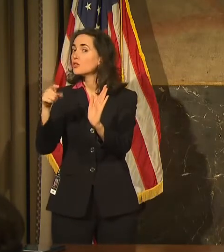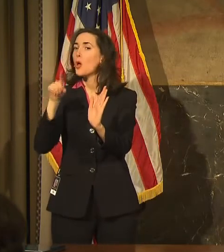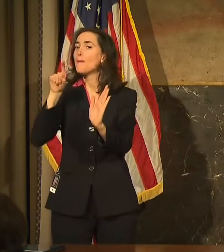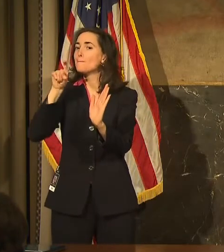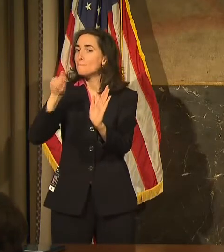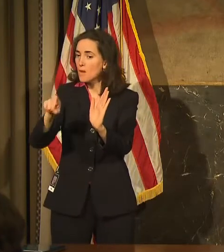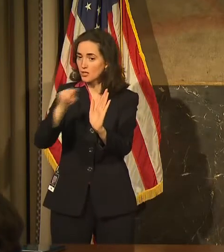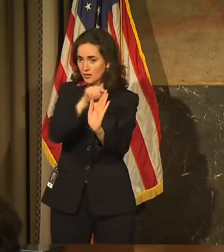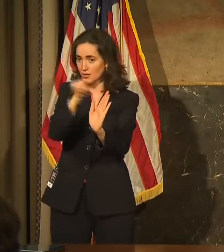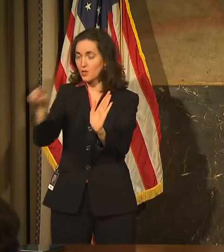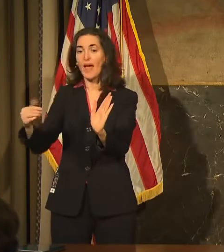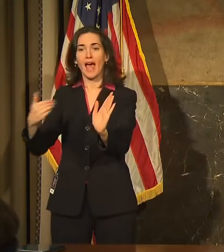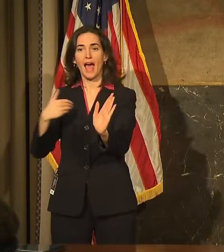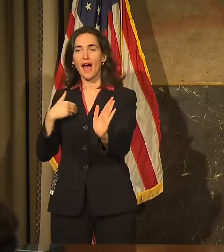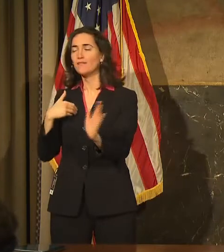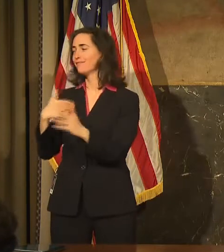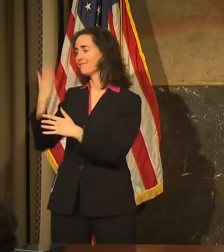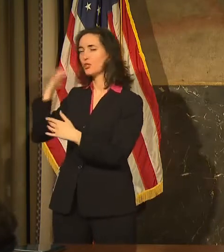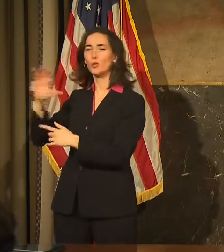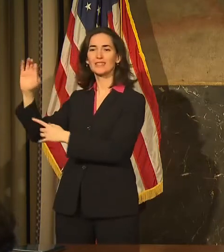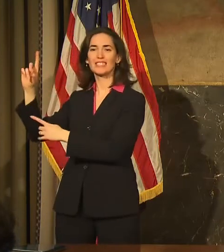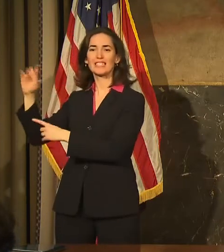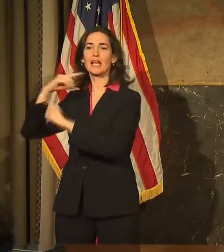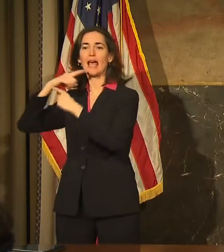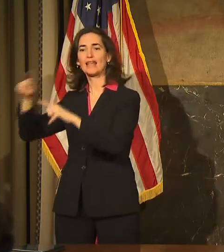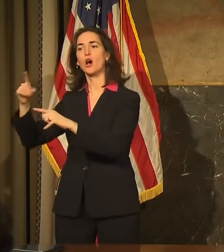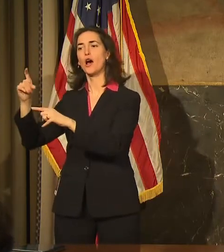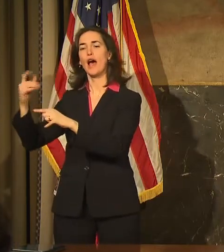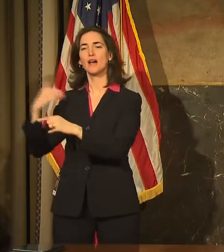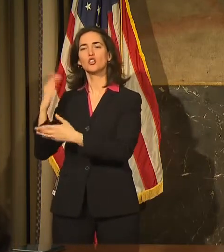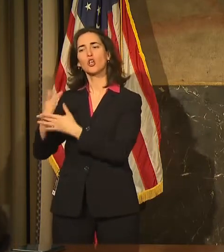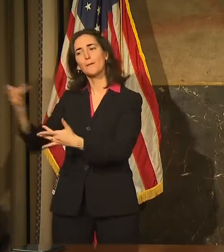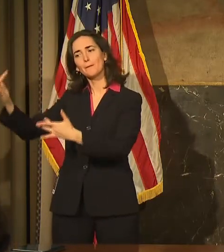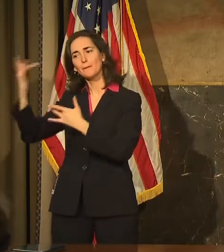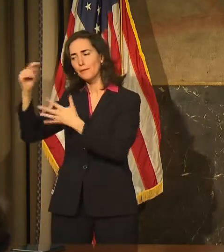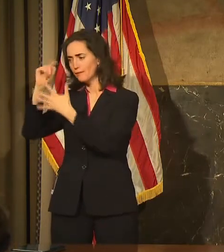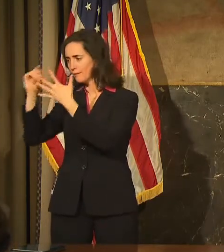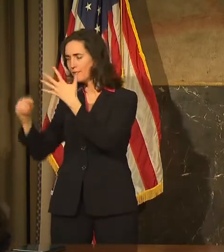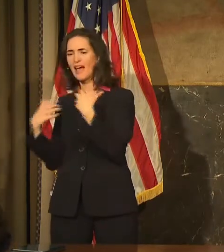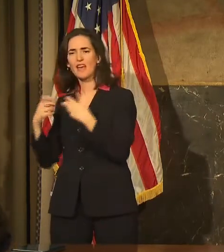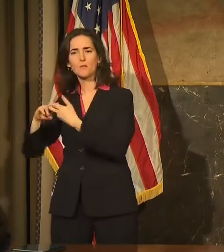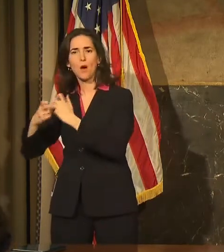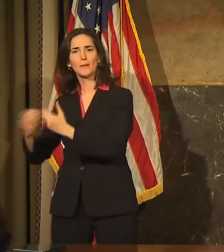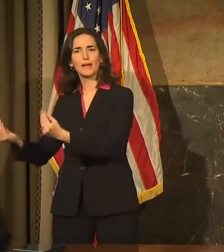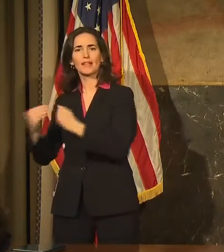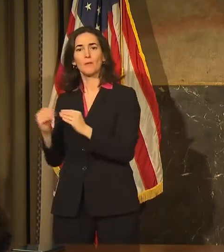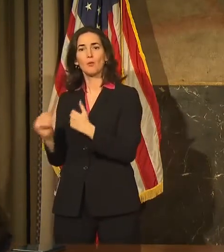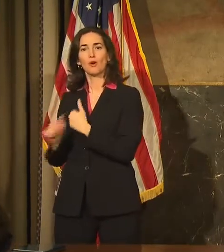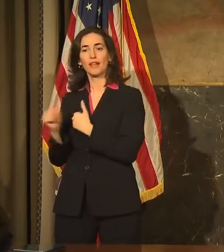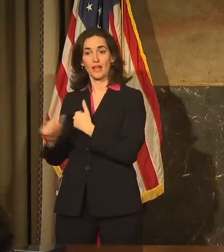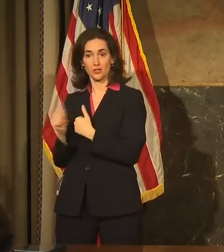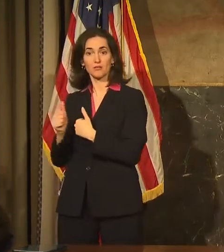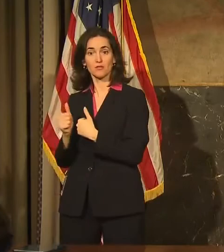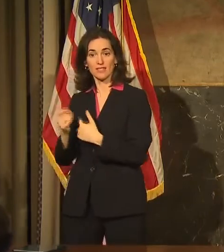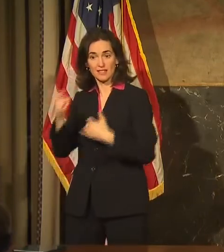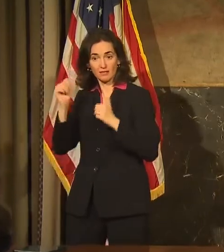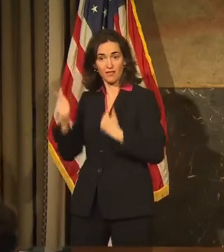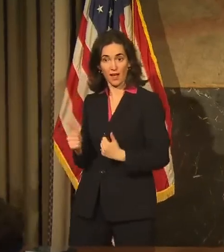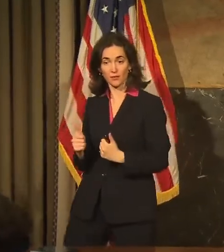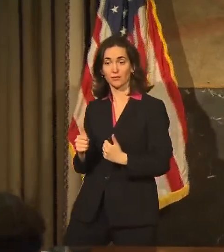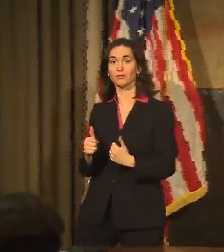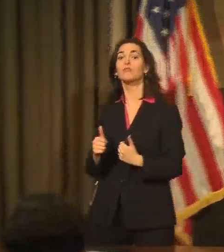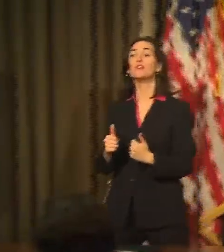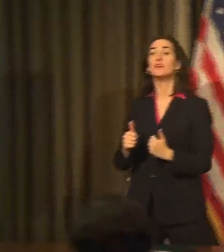at an increased risk of severe illness from the virus that causes COVID-19. And then finally, we're adding all